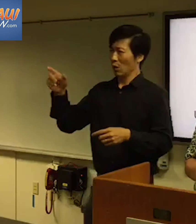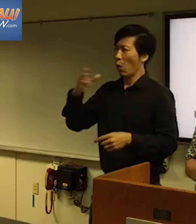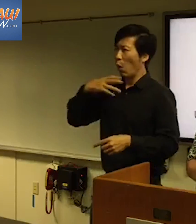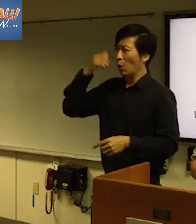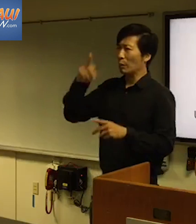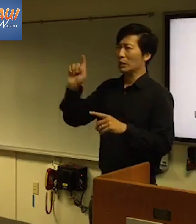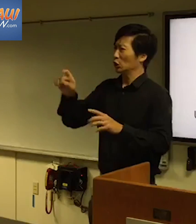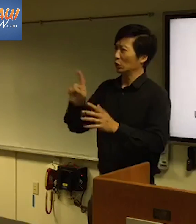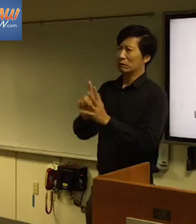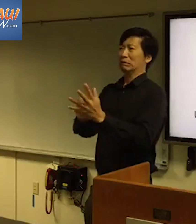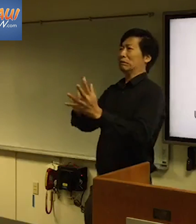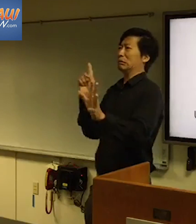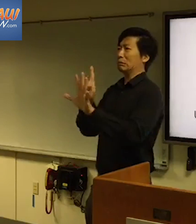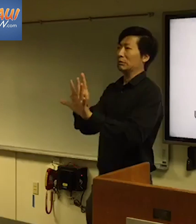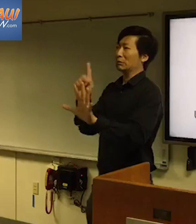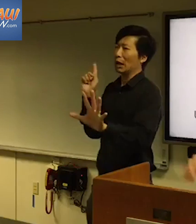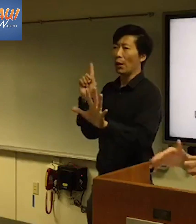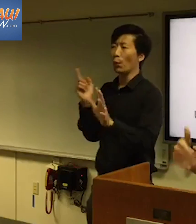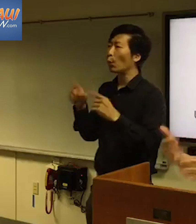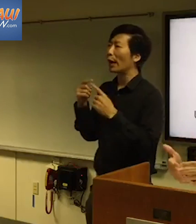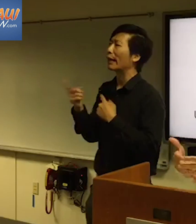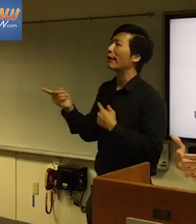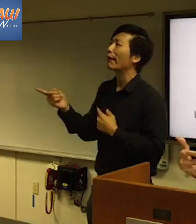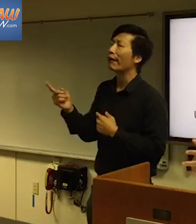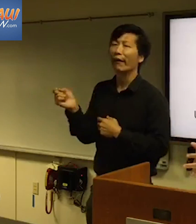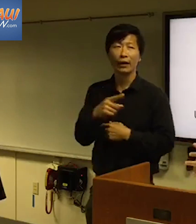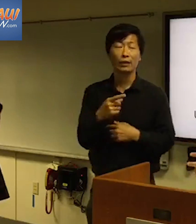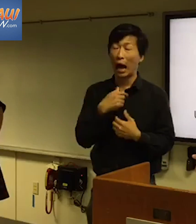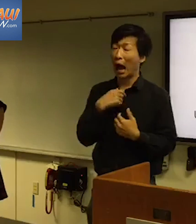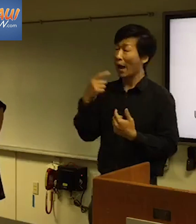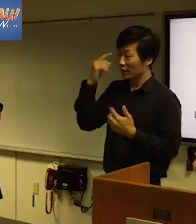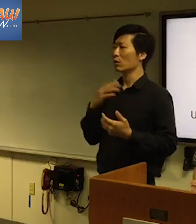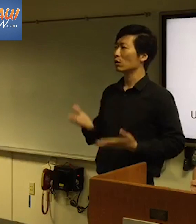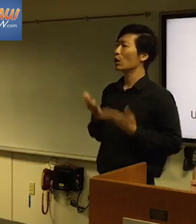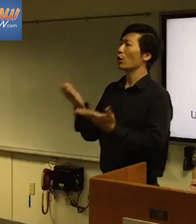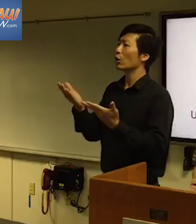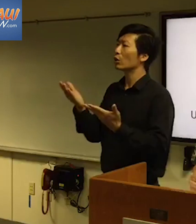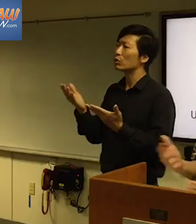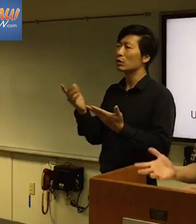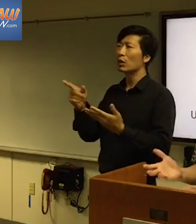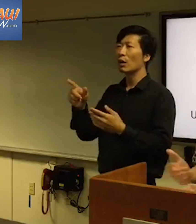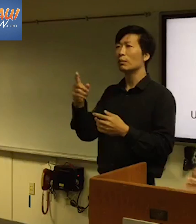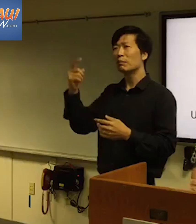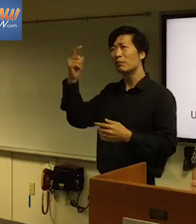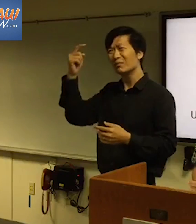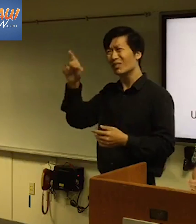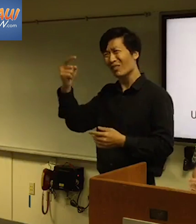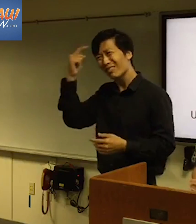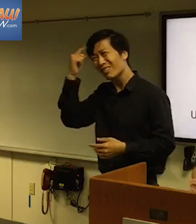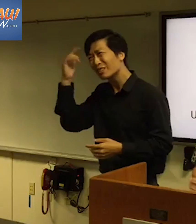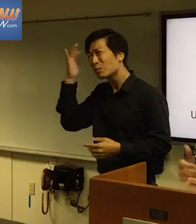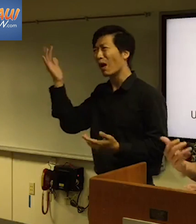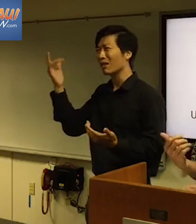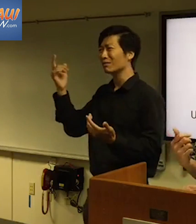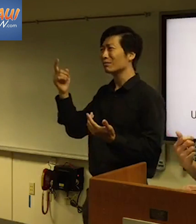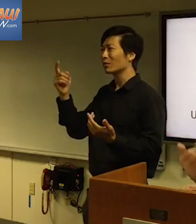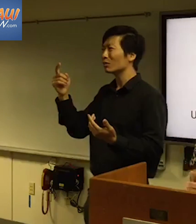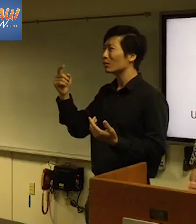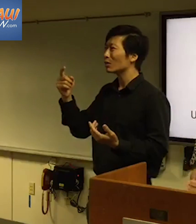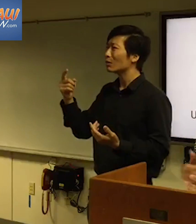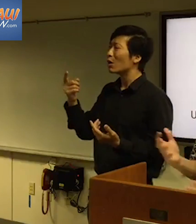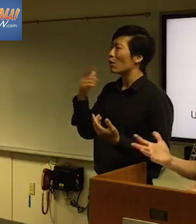priorities. I might mention, you may have heard that many of the private labs are considering testing. There are at